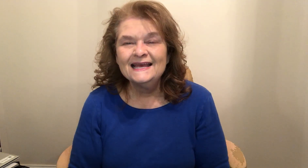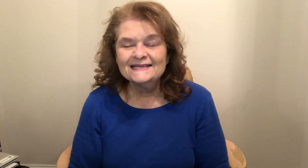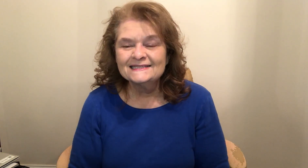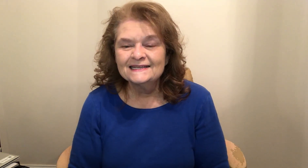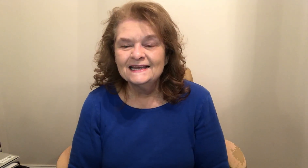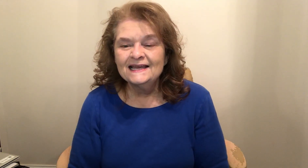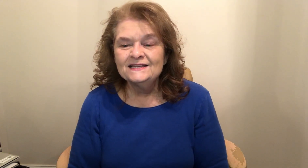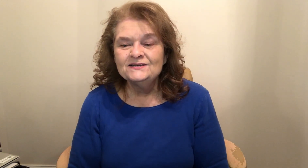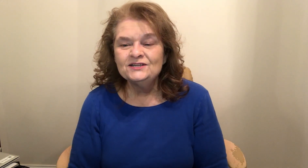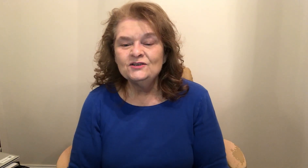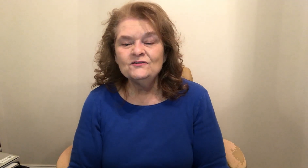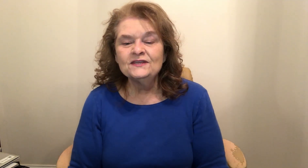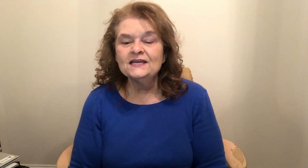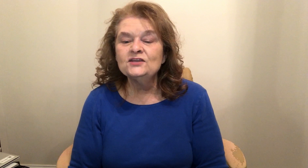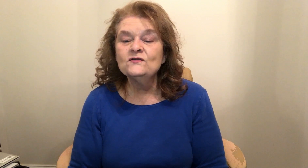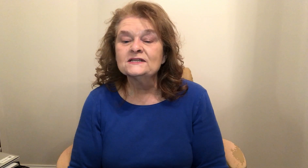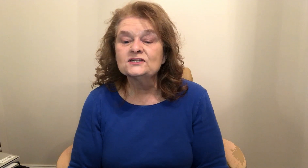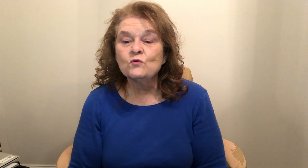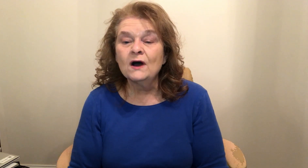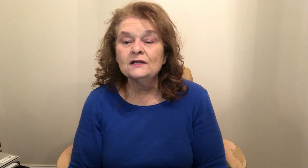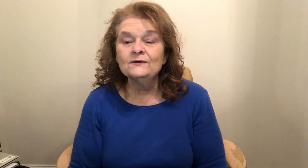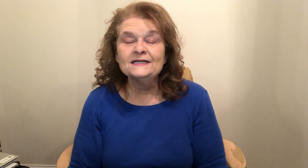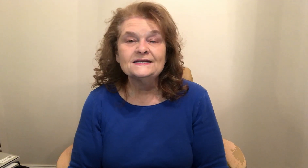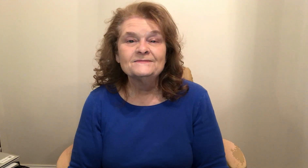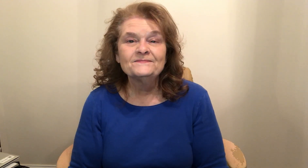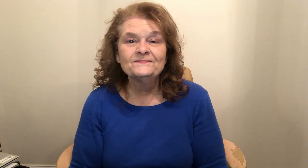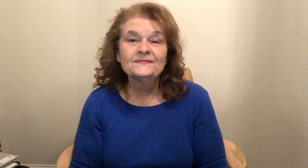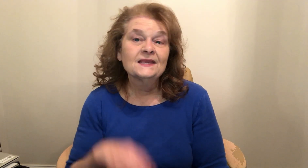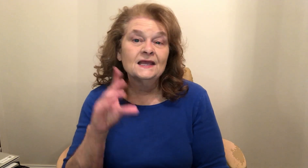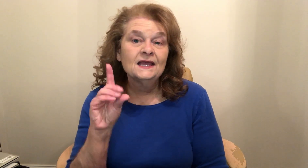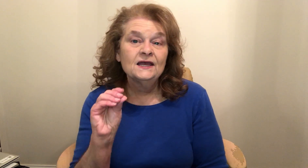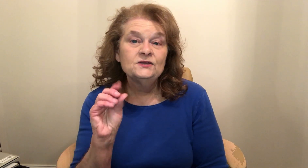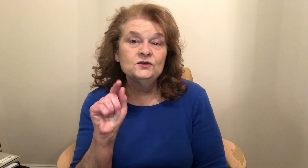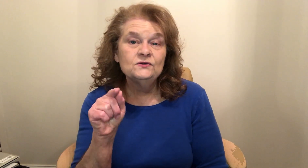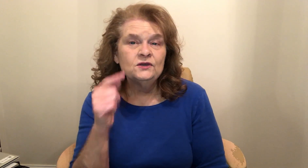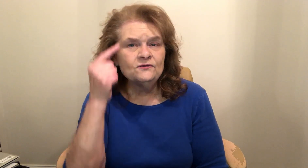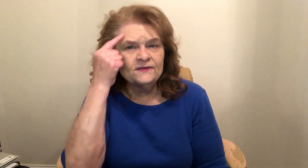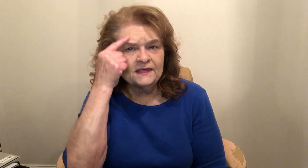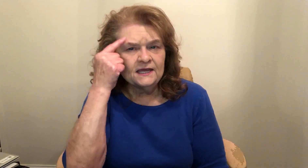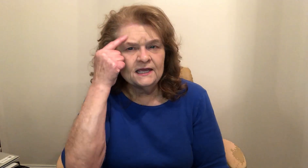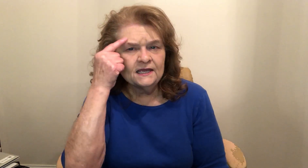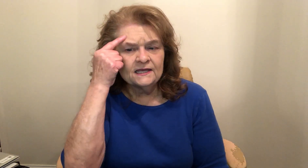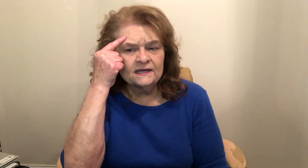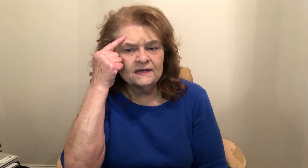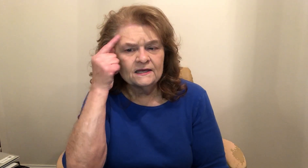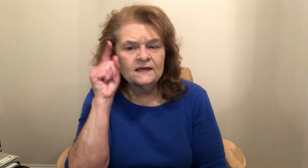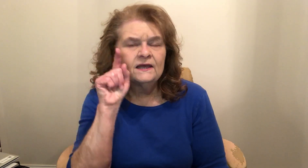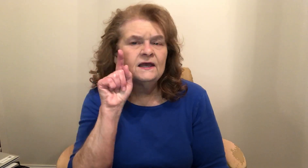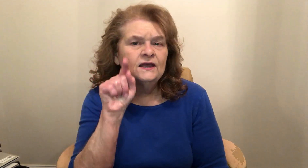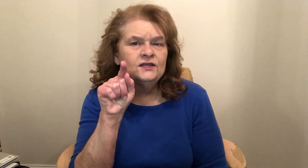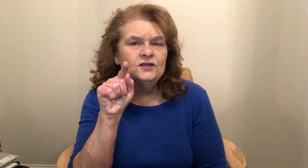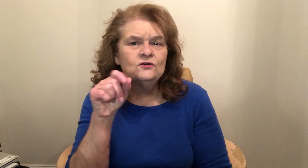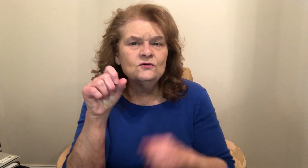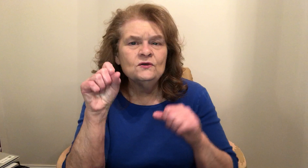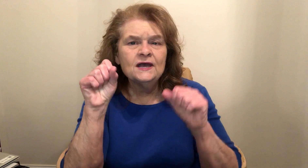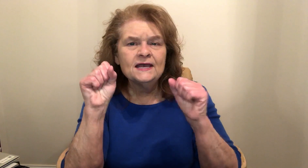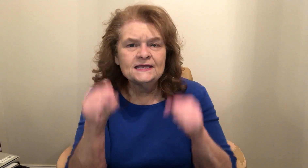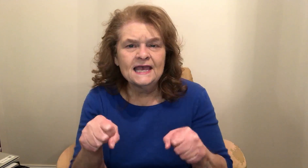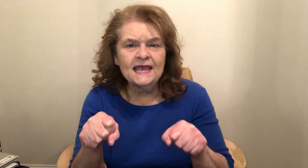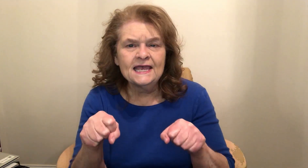Next. Do you think you can swallow it? Do you think you